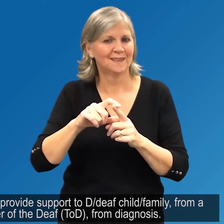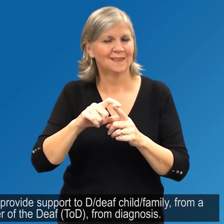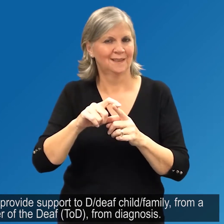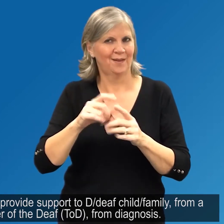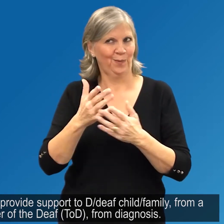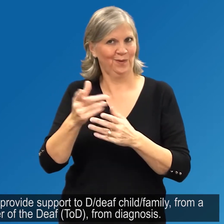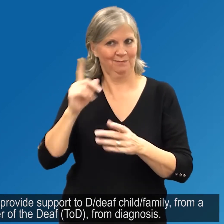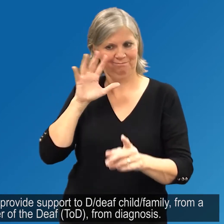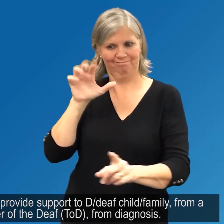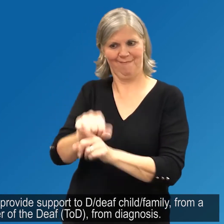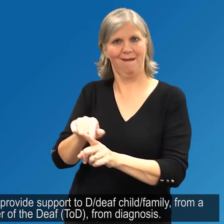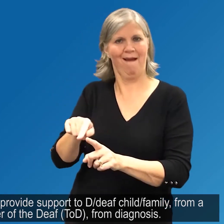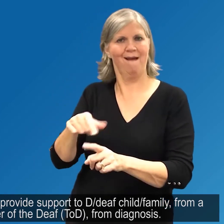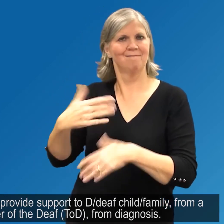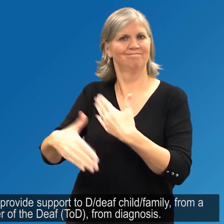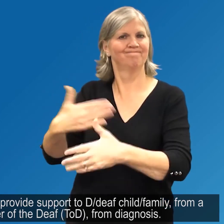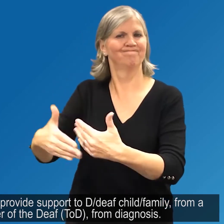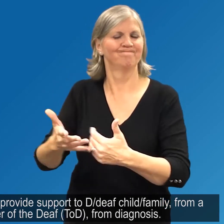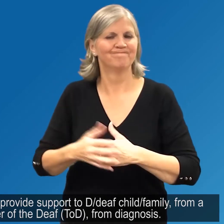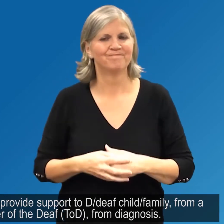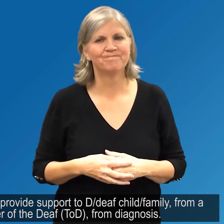TOD, from diagnosis.